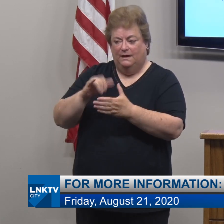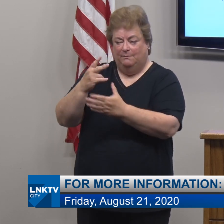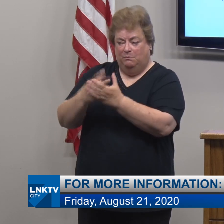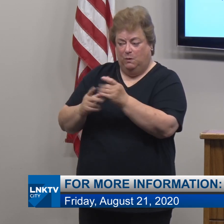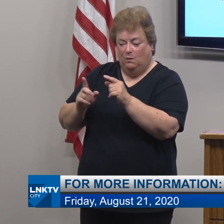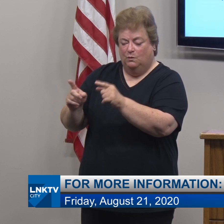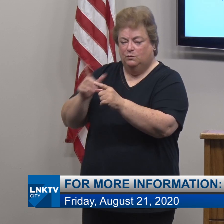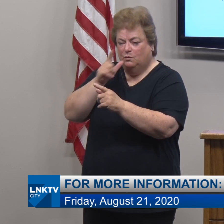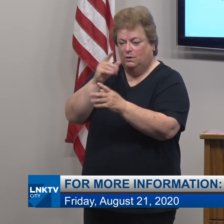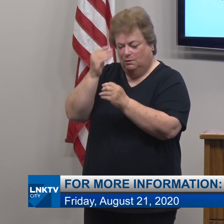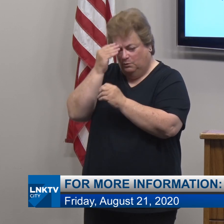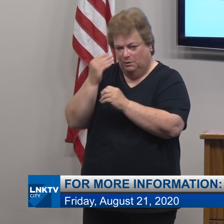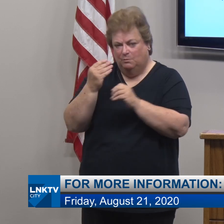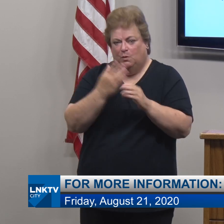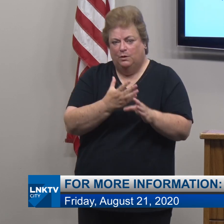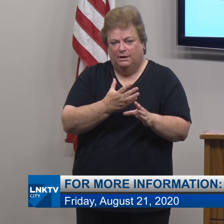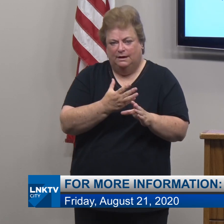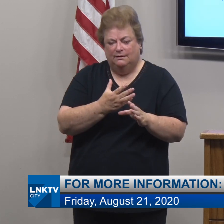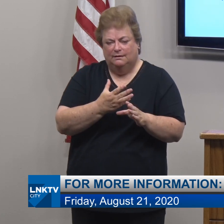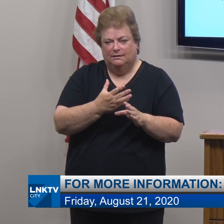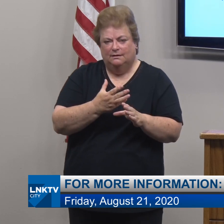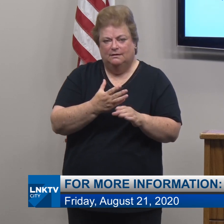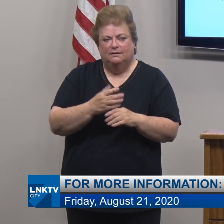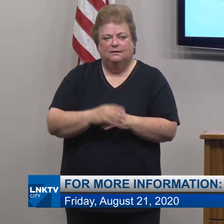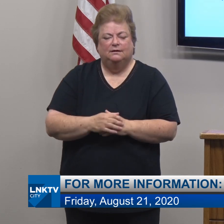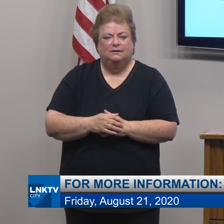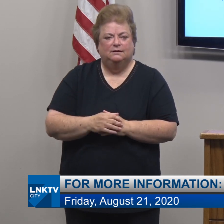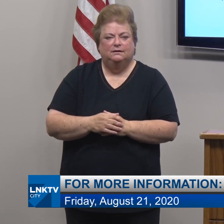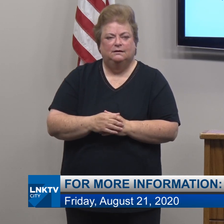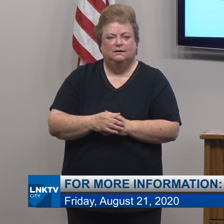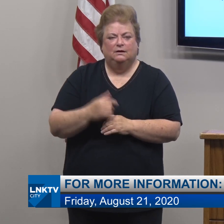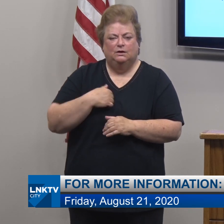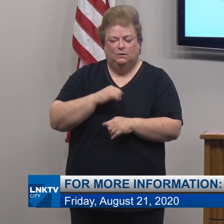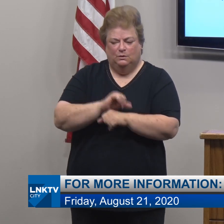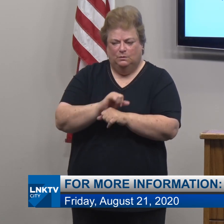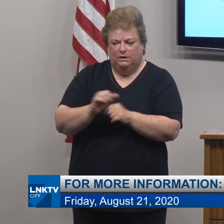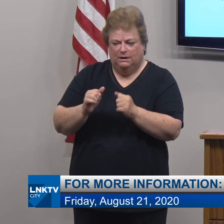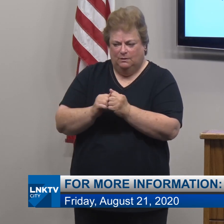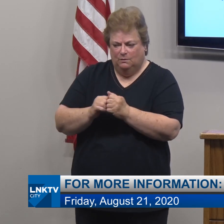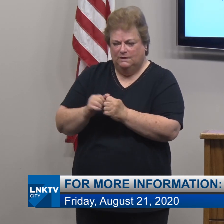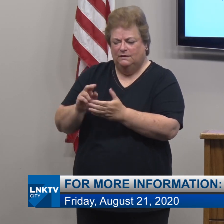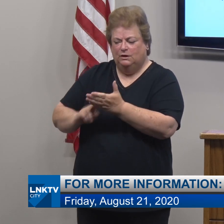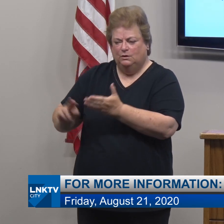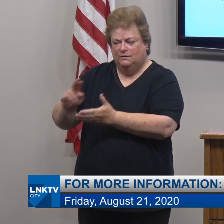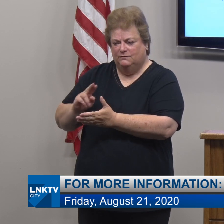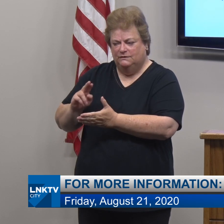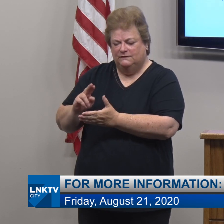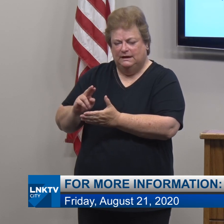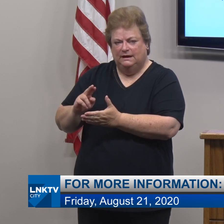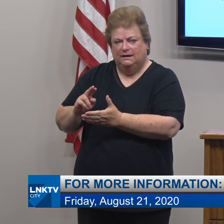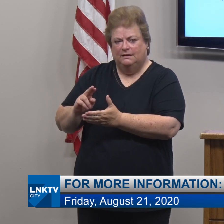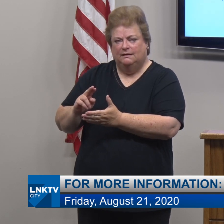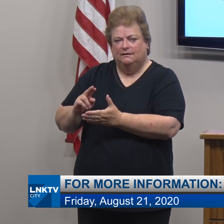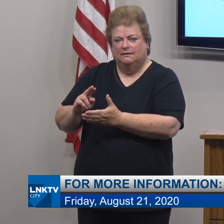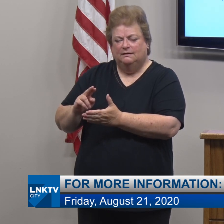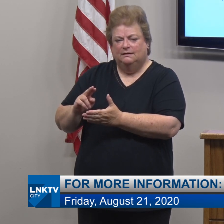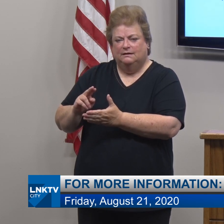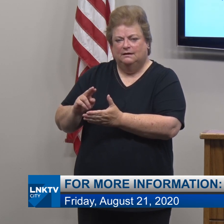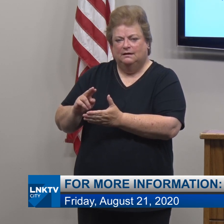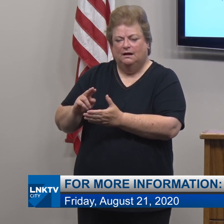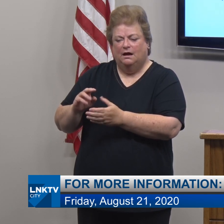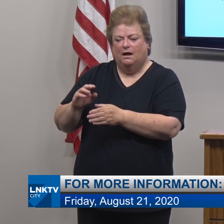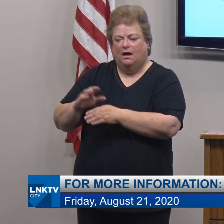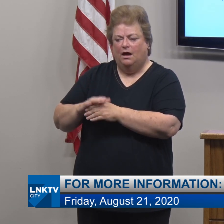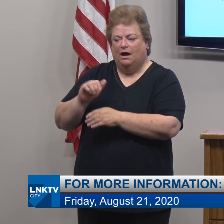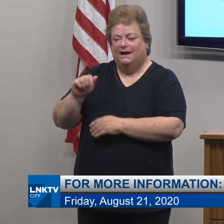reporting out from their facilities. We're working with the university on a